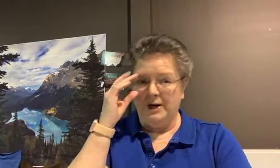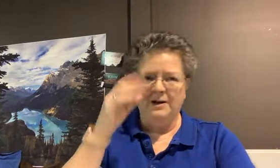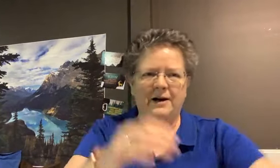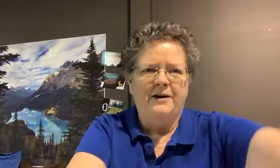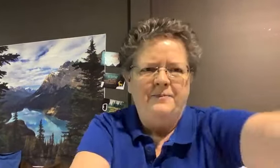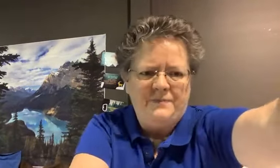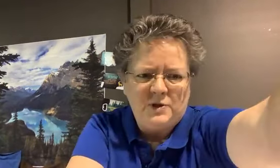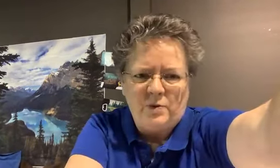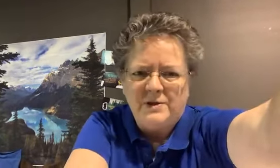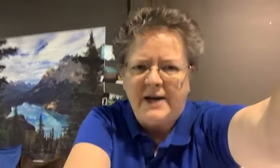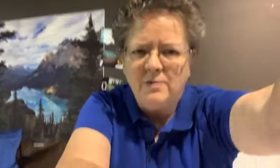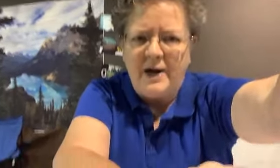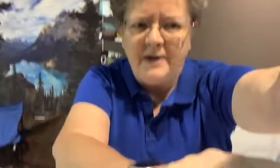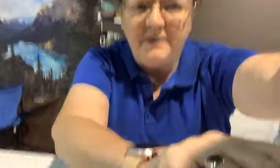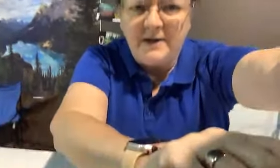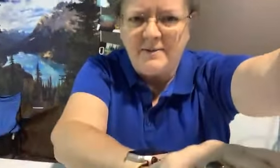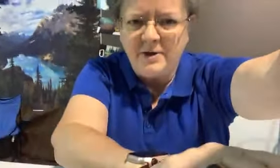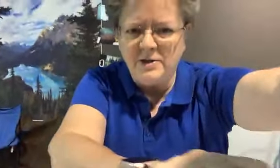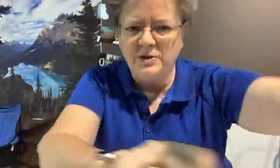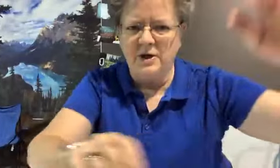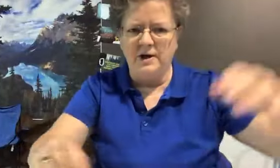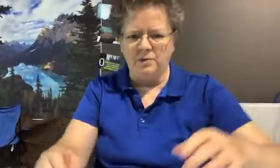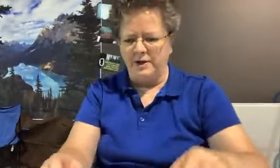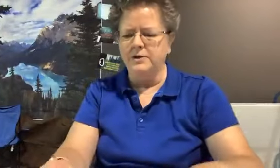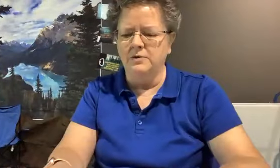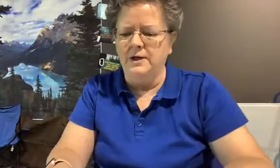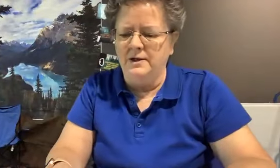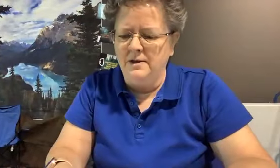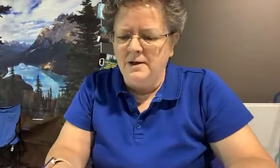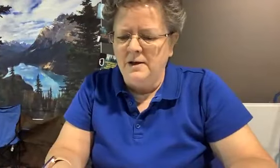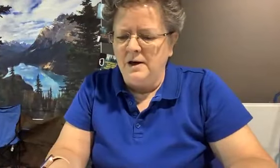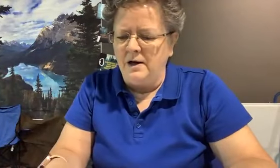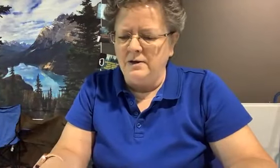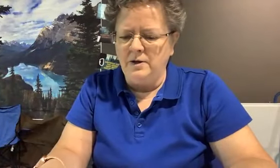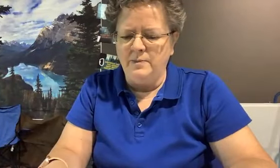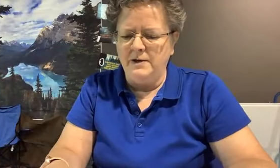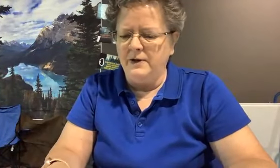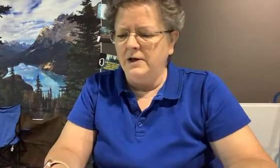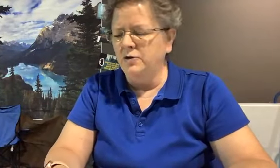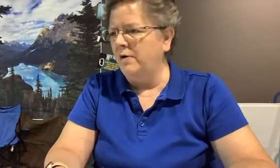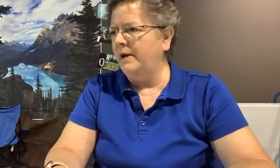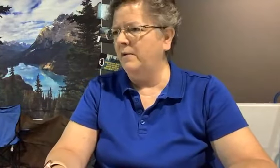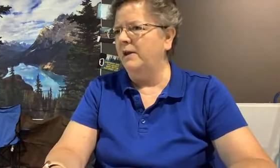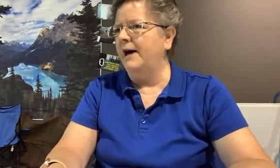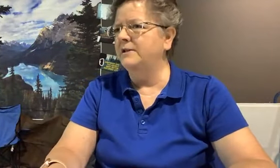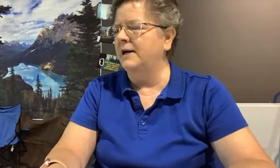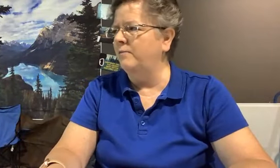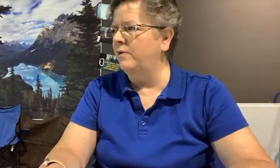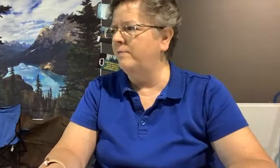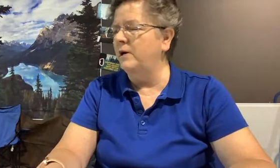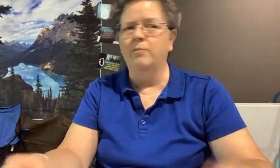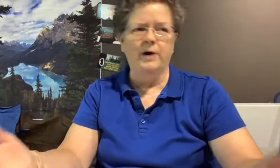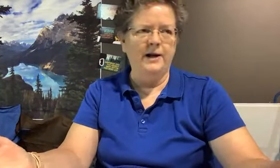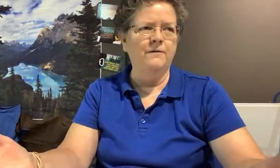Well, so we're in Zechariah, and I'm going to start with doing a little bit of an intro. And by the way, the last time we've been on break